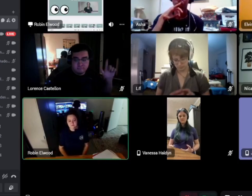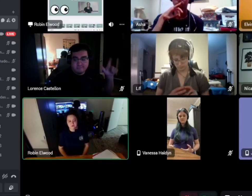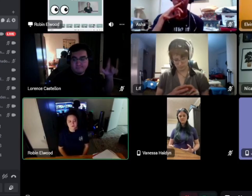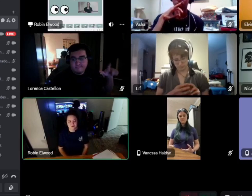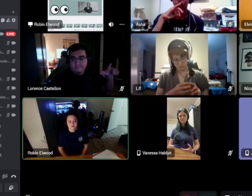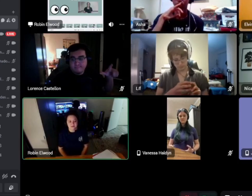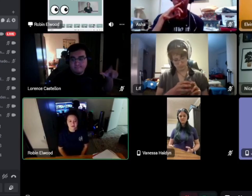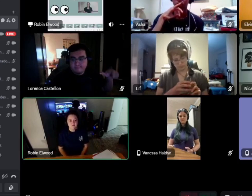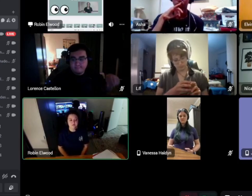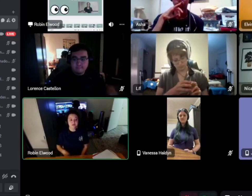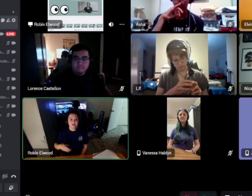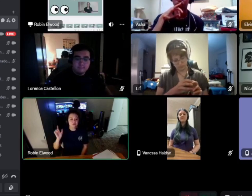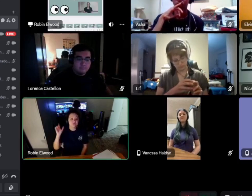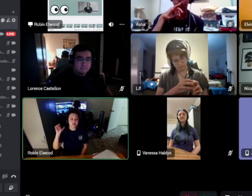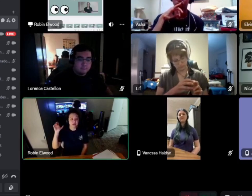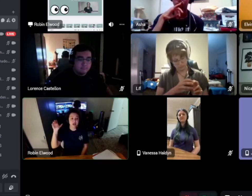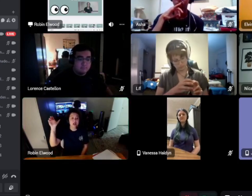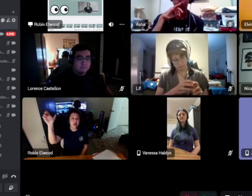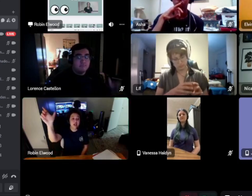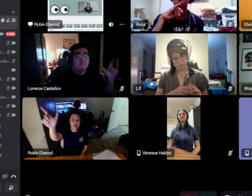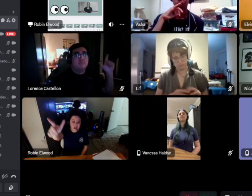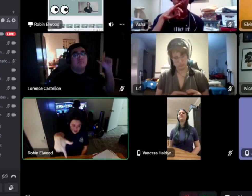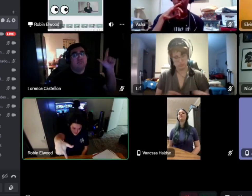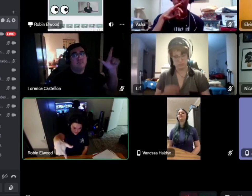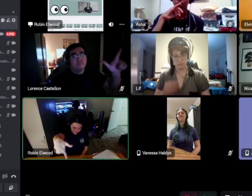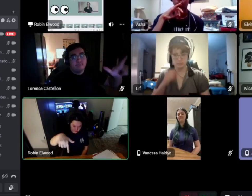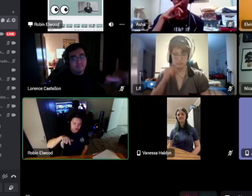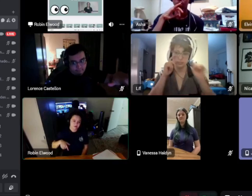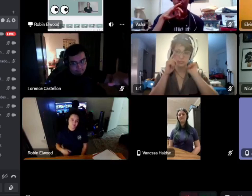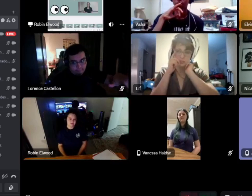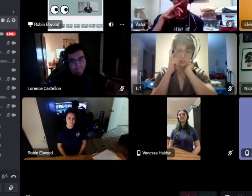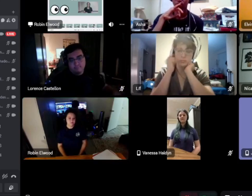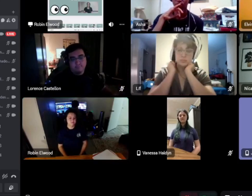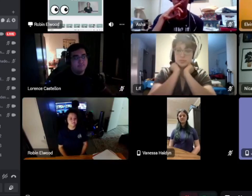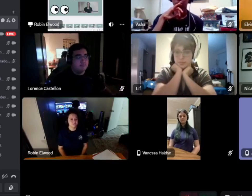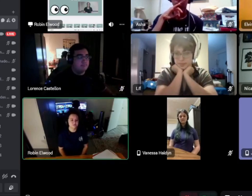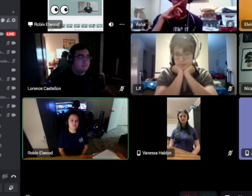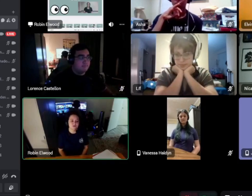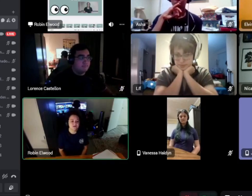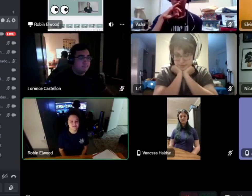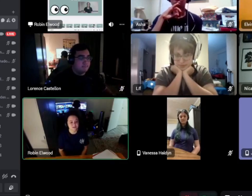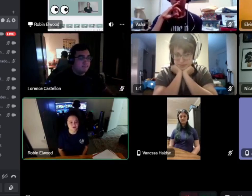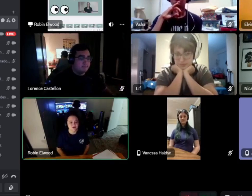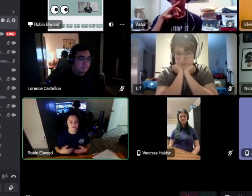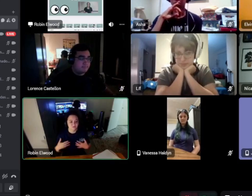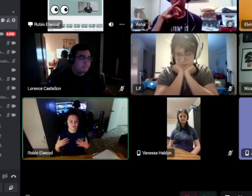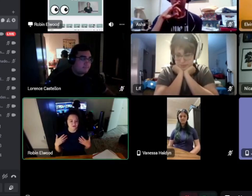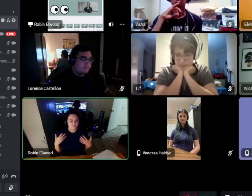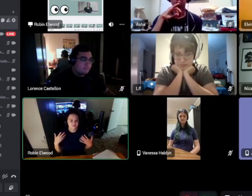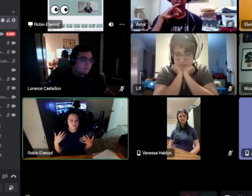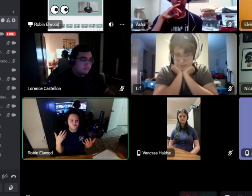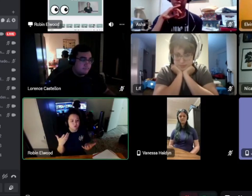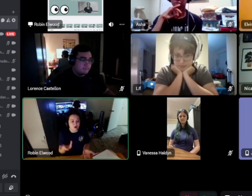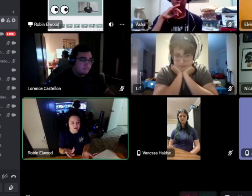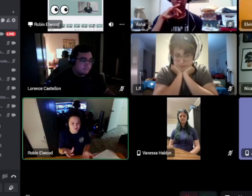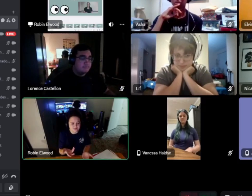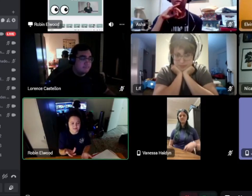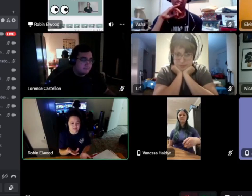no worries. But then later is like later. The more you exaggerate it, the more drawn out it is, I